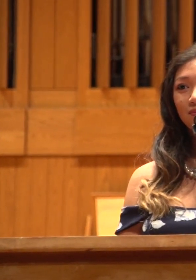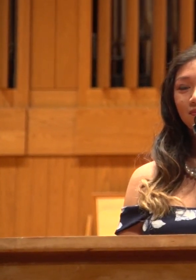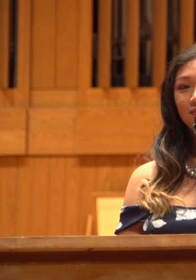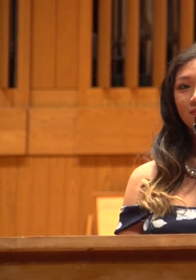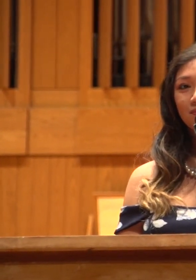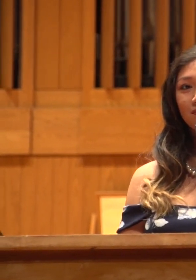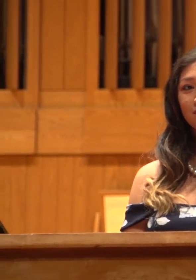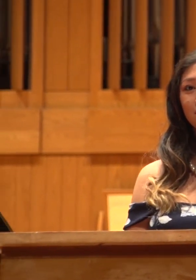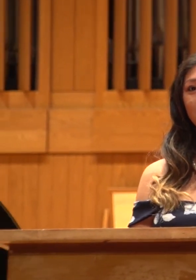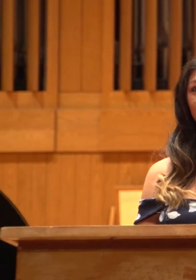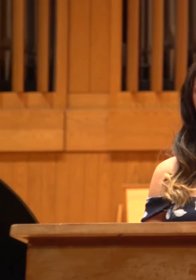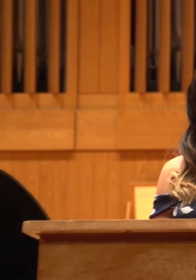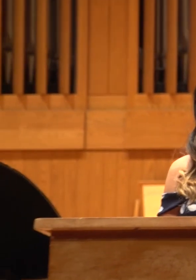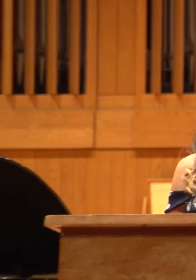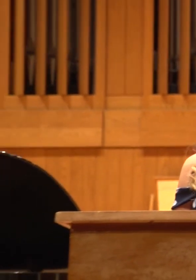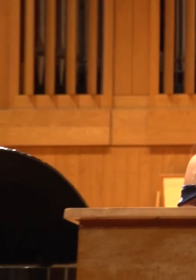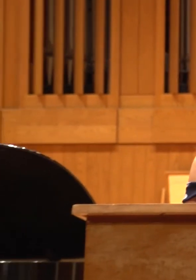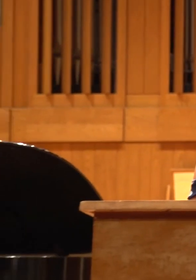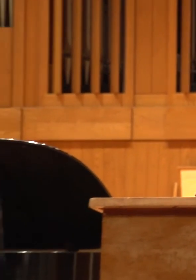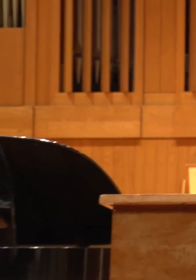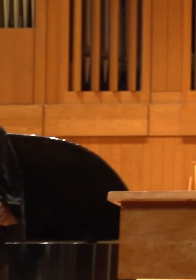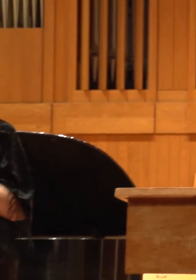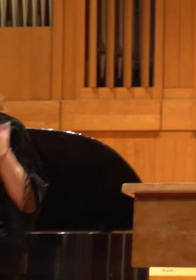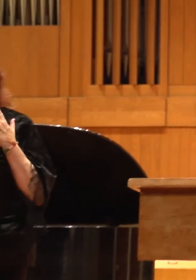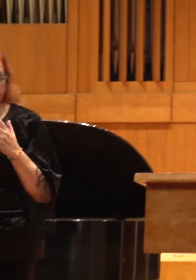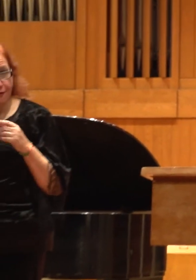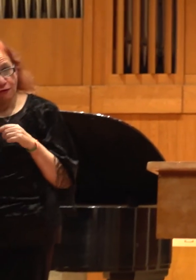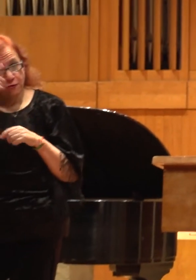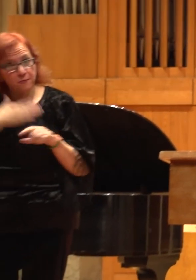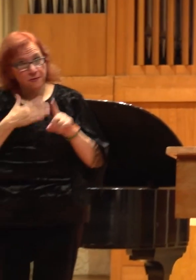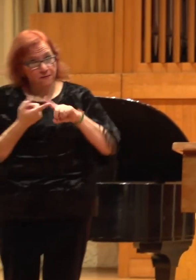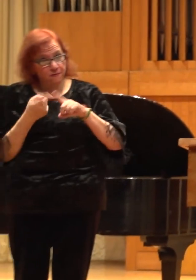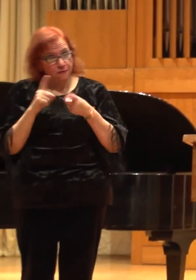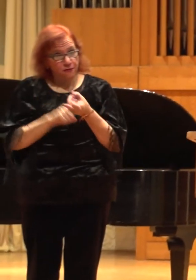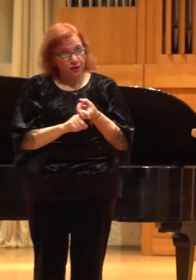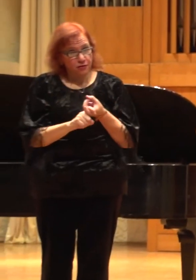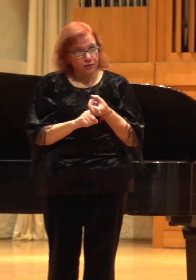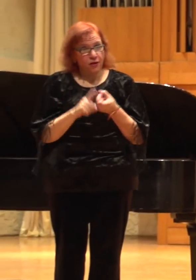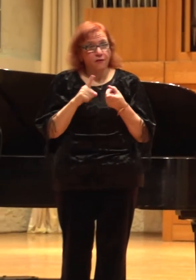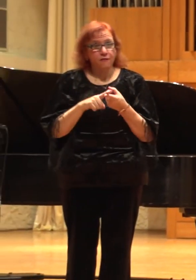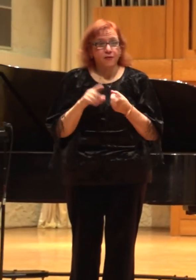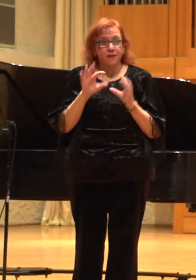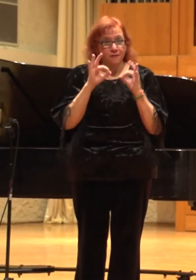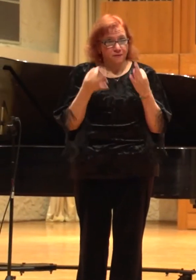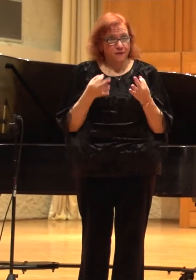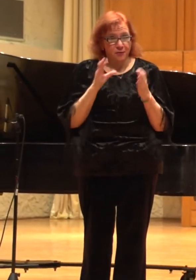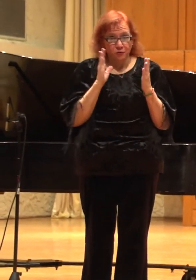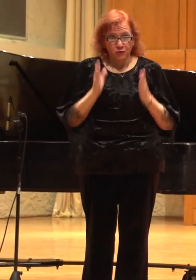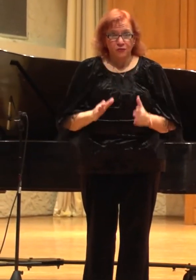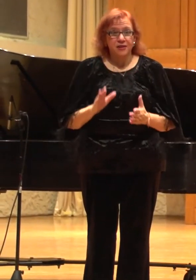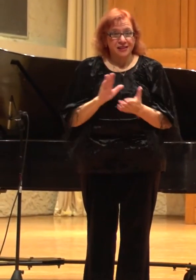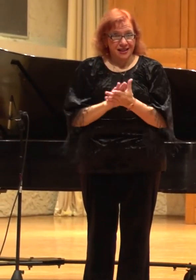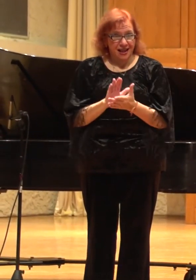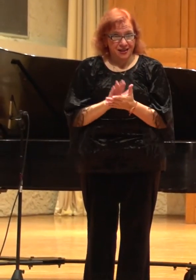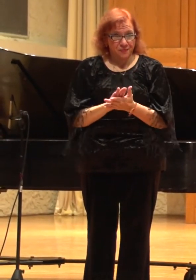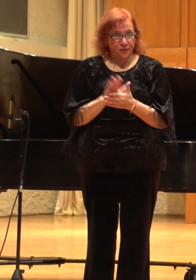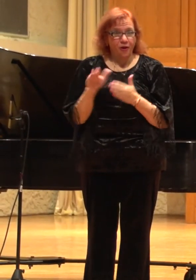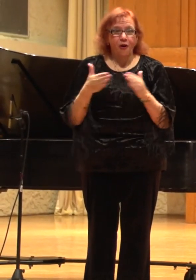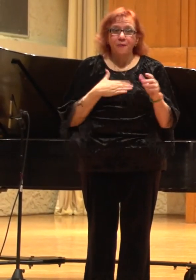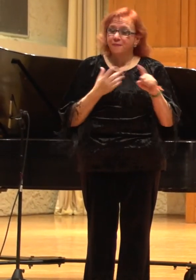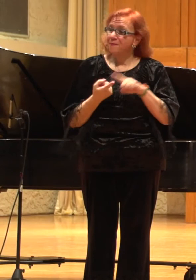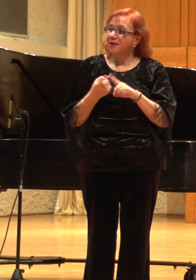I just wanted to know, well, thank you for my friends from Family Christian Academy and all